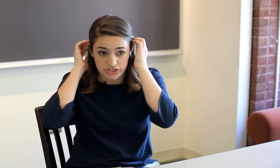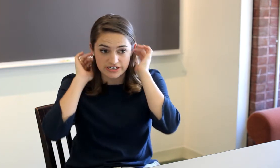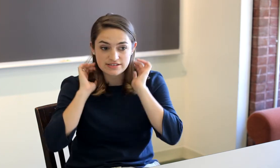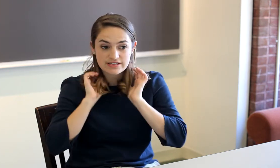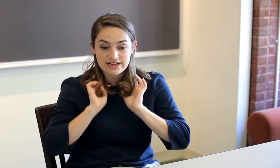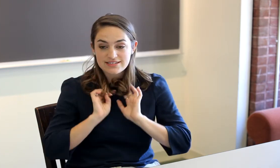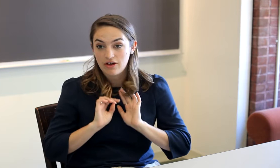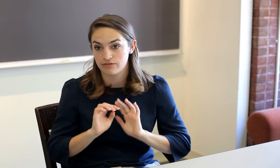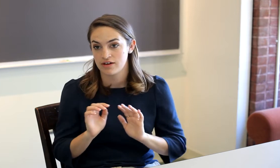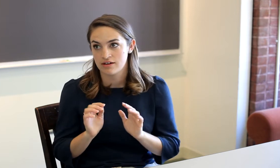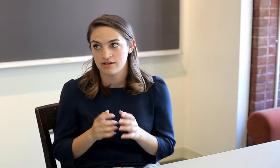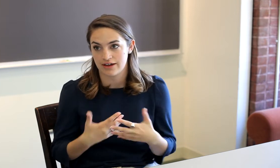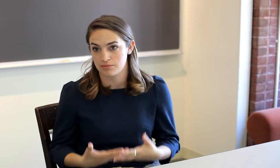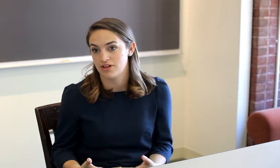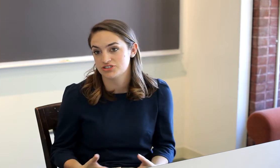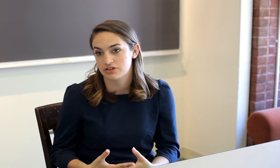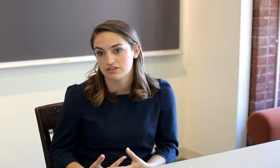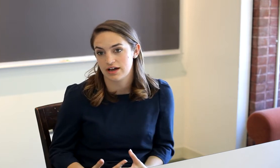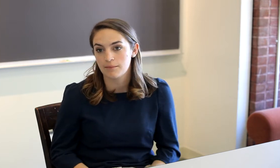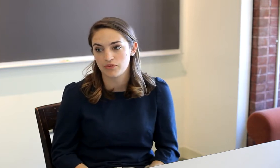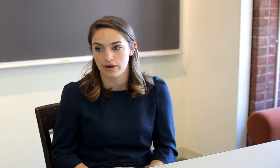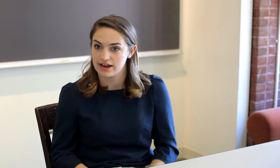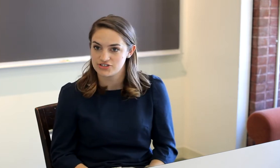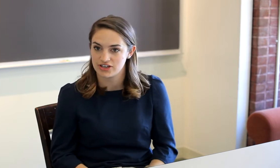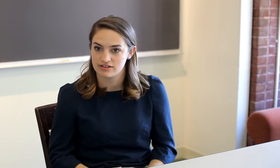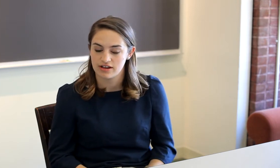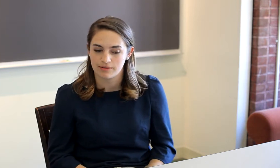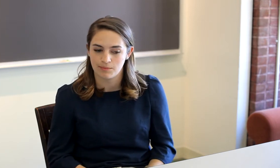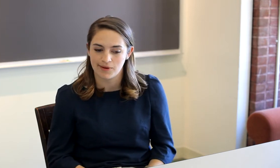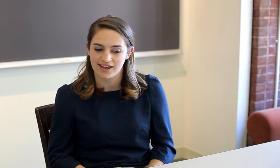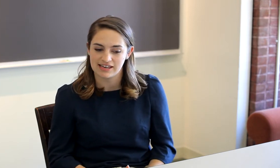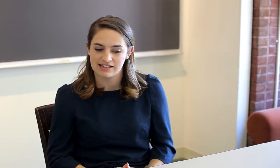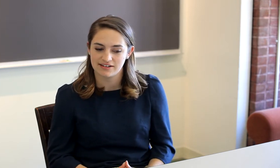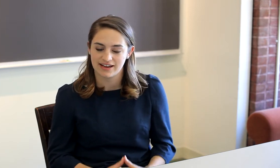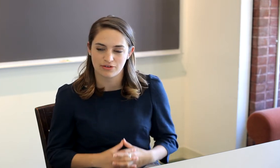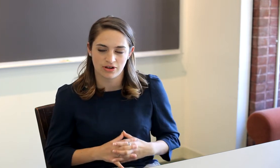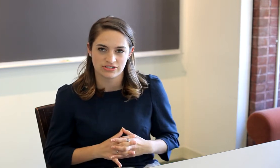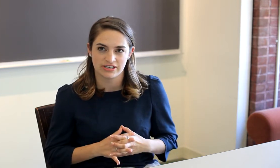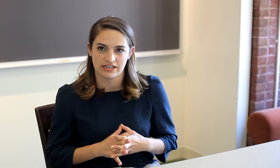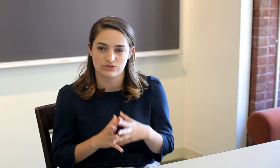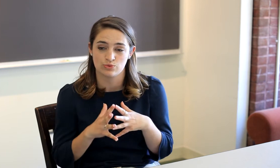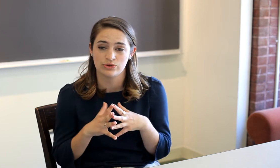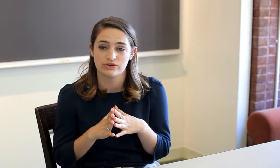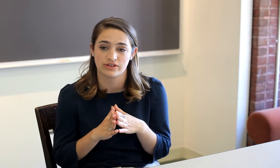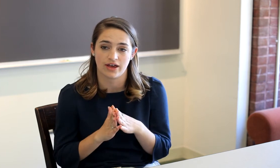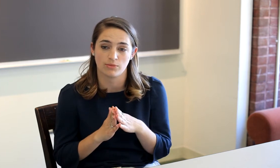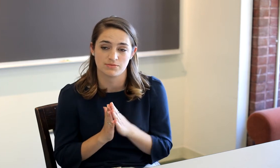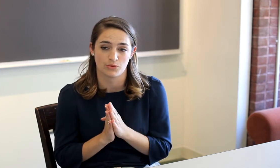is in itself anthropological, the way I took it. But anthropology has really, really helped me with